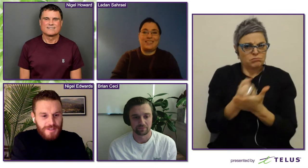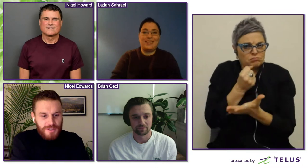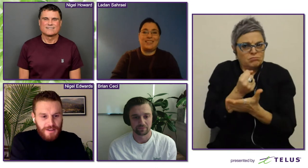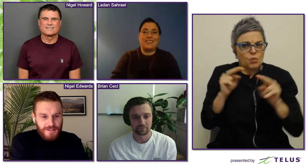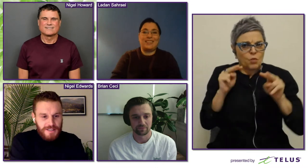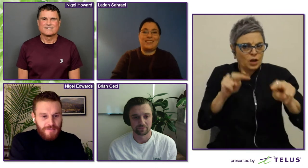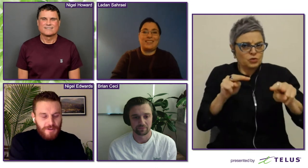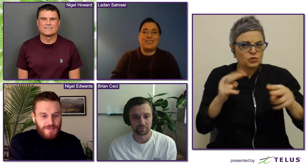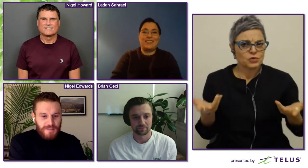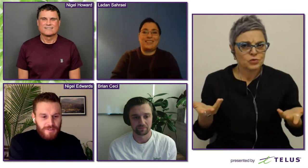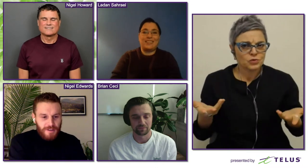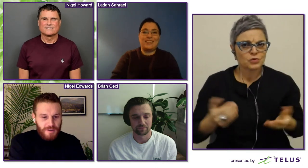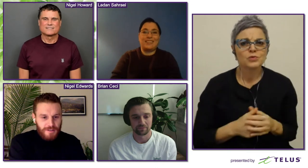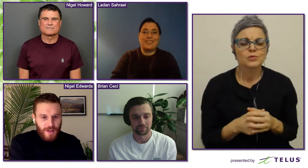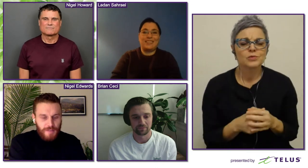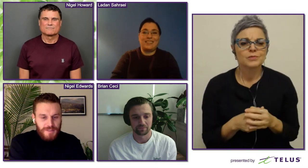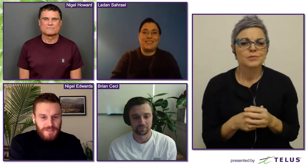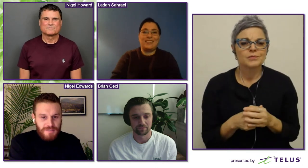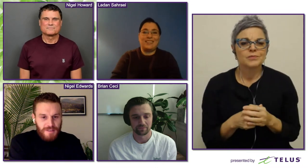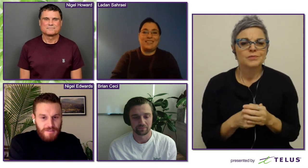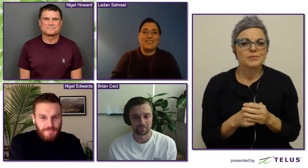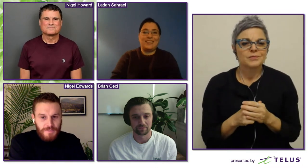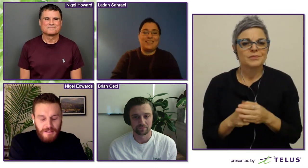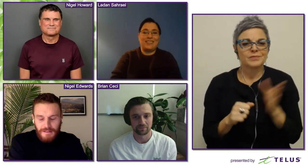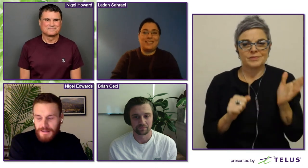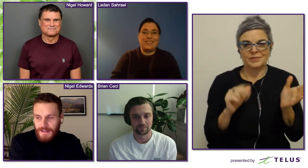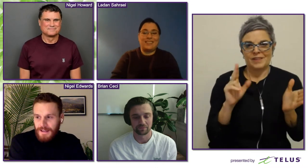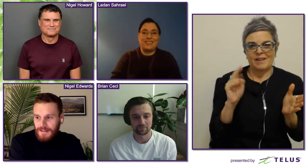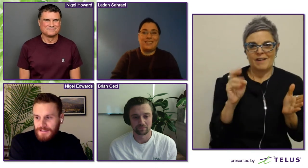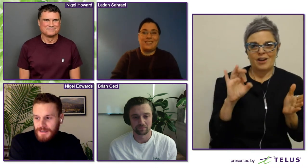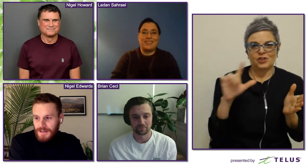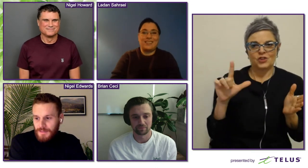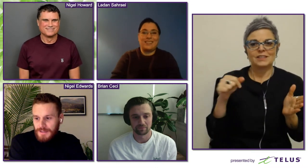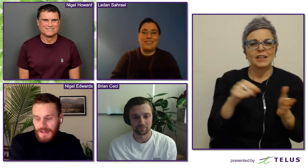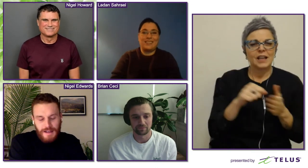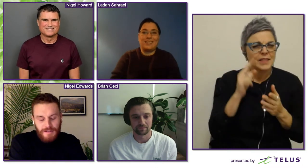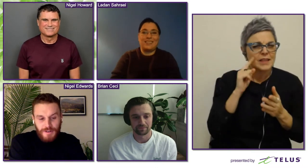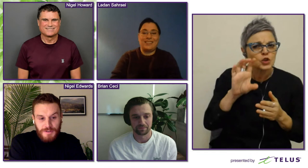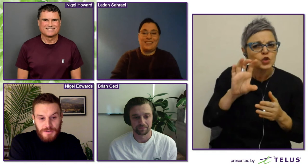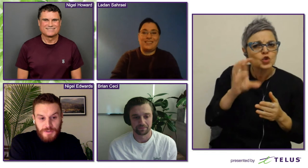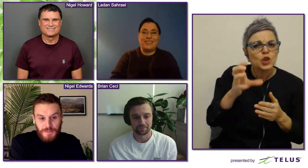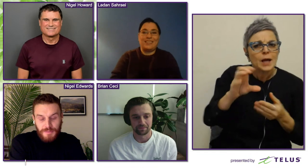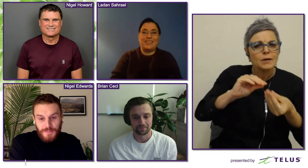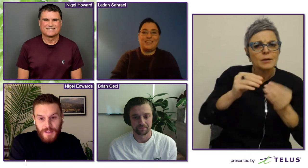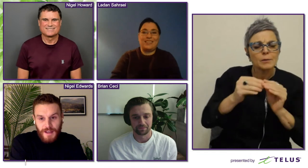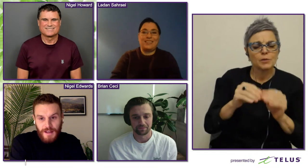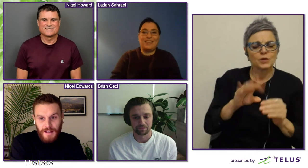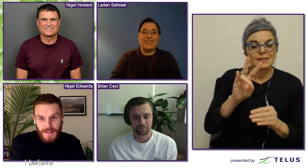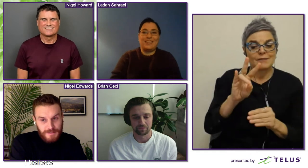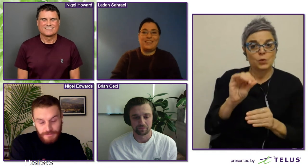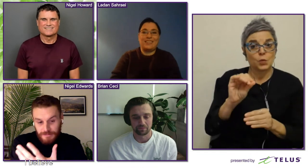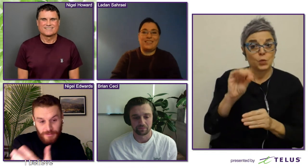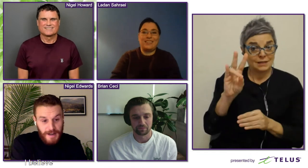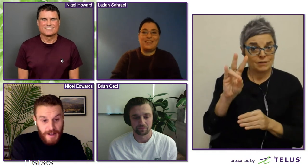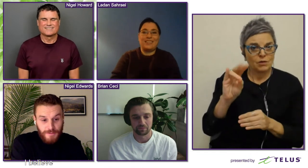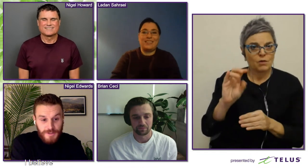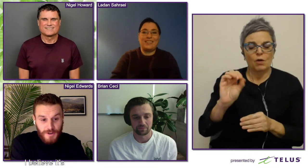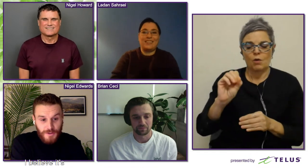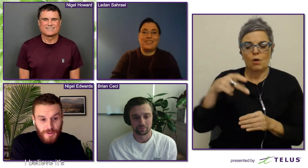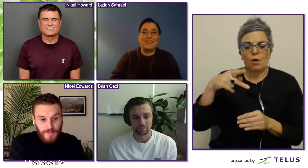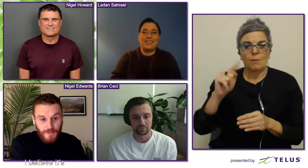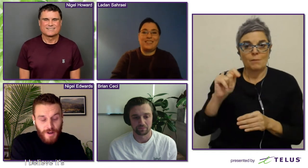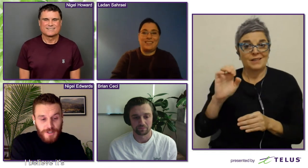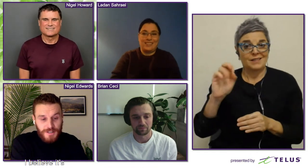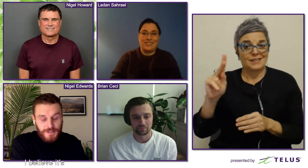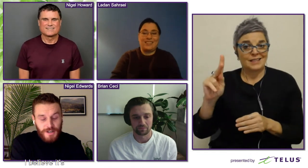I believe it's channel 707 on Optic TV, and it'll be live on YouTube as of right now.